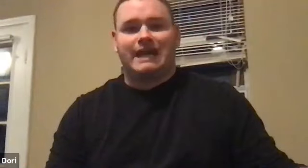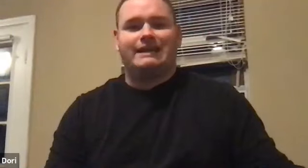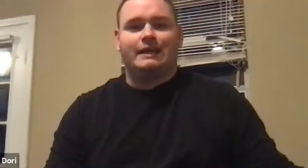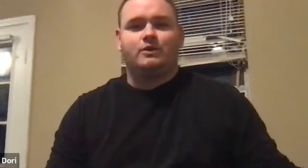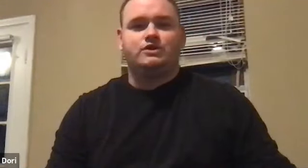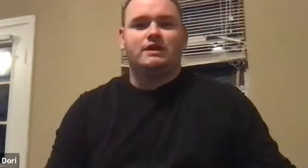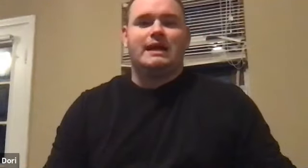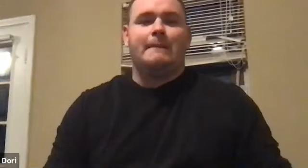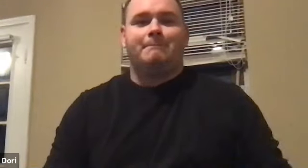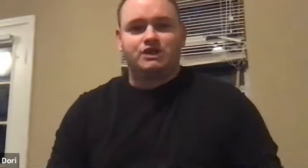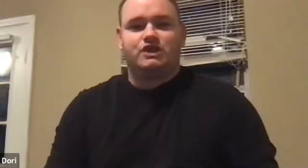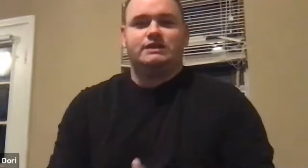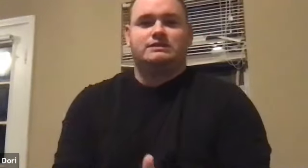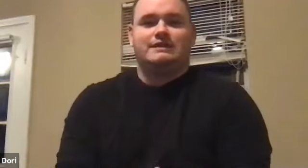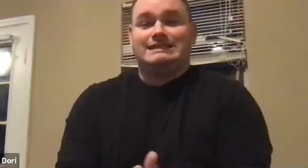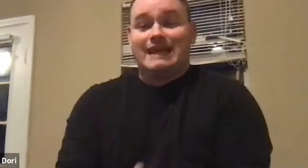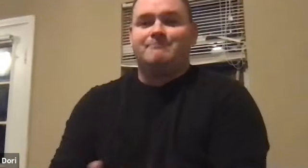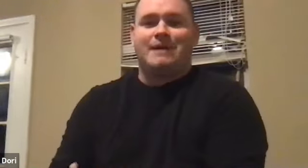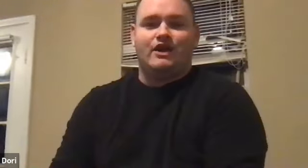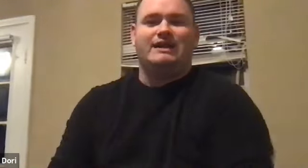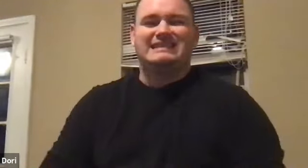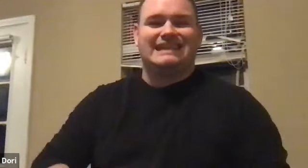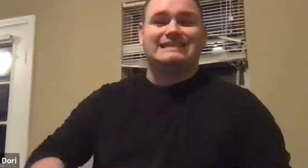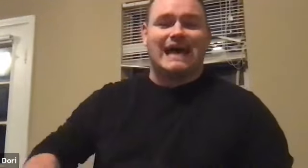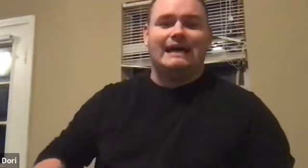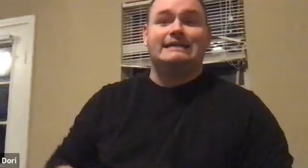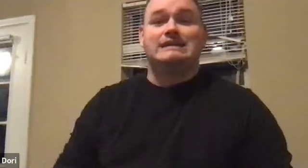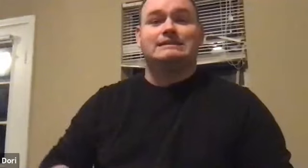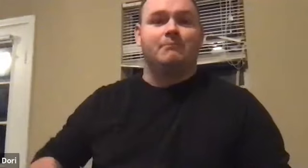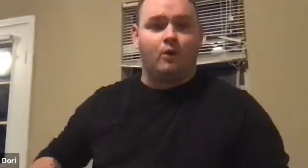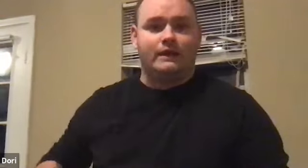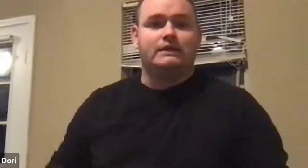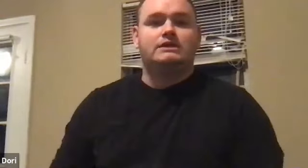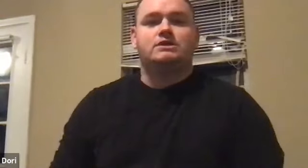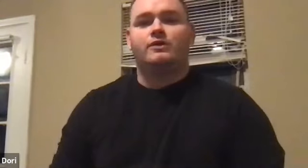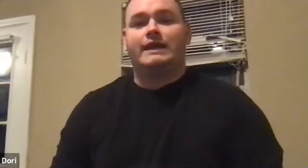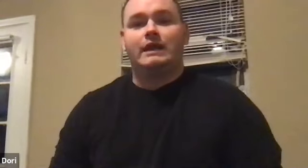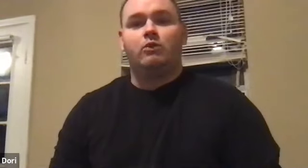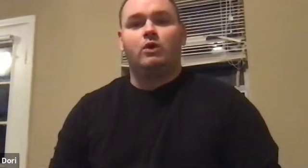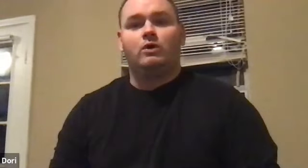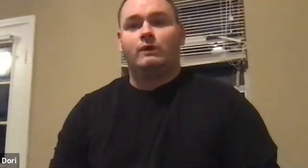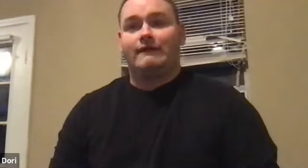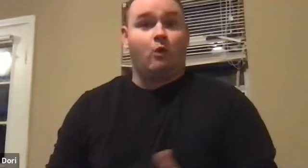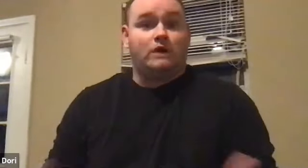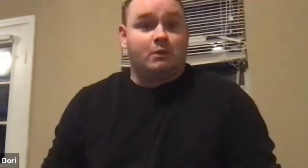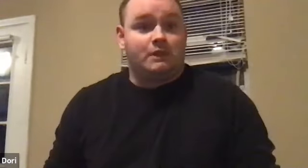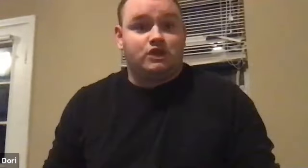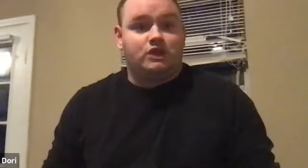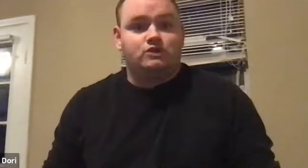sign language, it pushes the deaf parent to the side as less important. So the kid will, whenever it wants permission to do